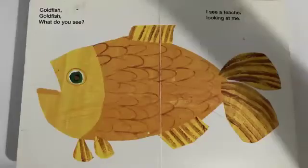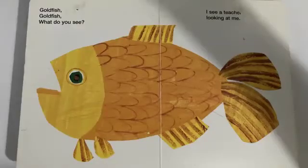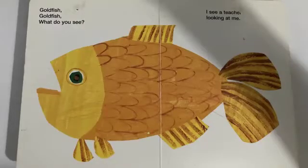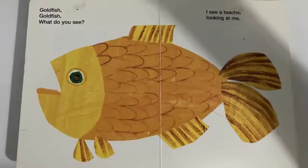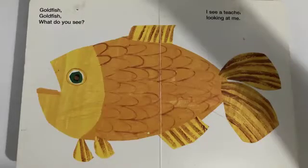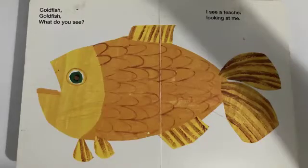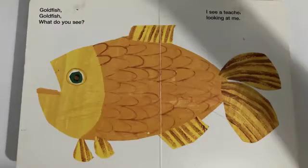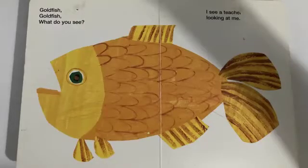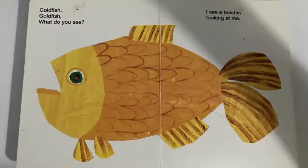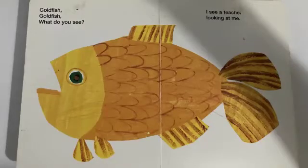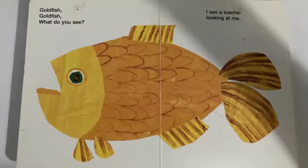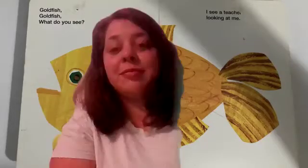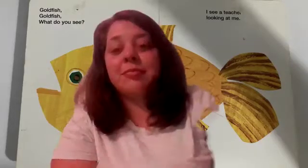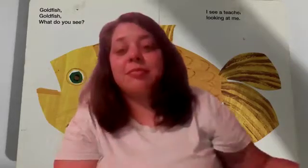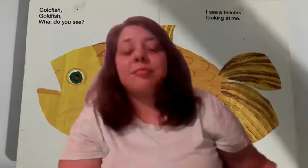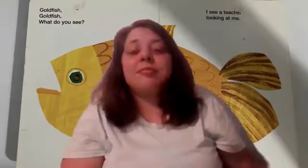It's a goldfish.